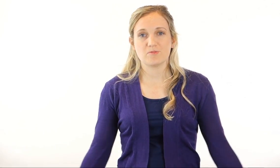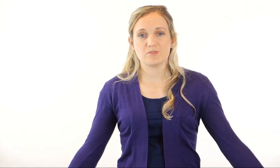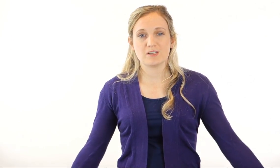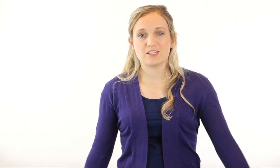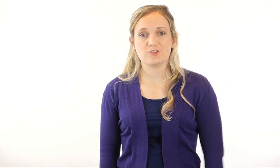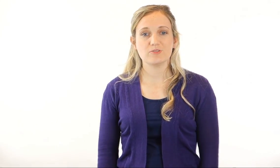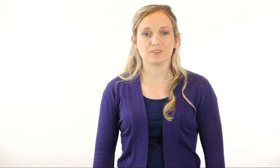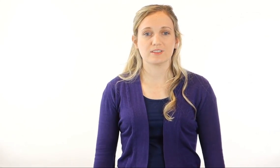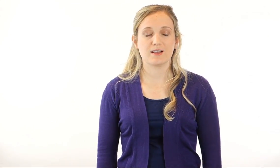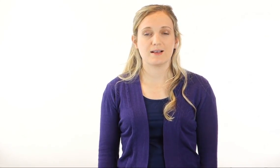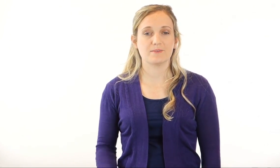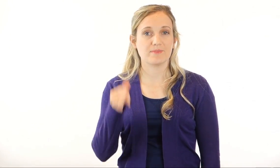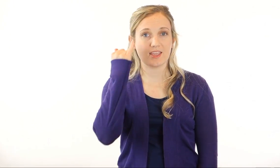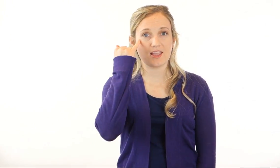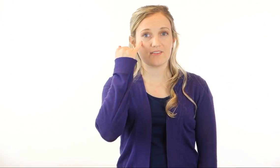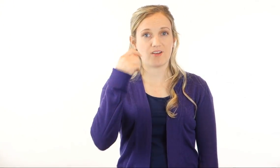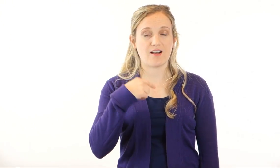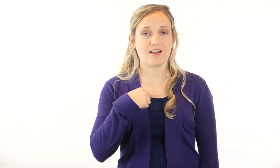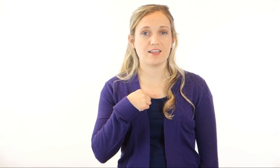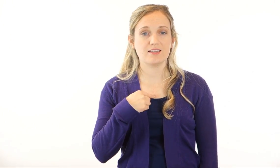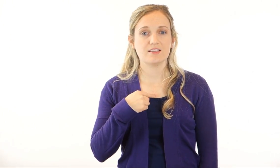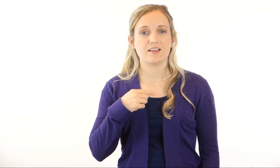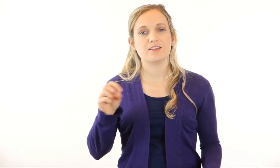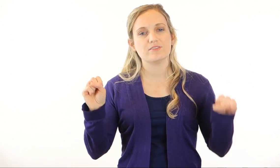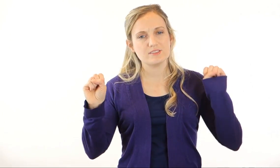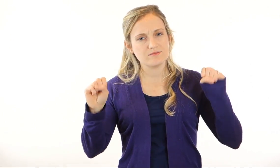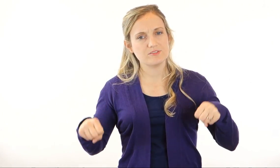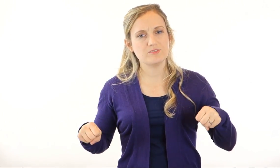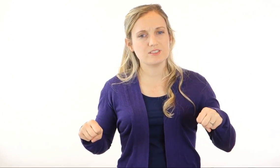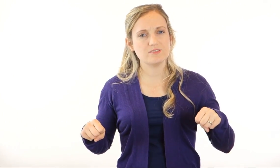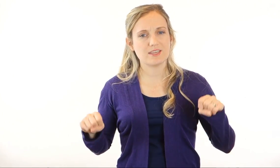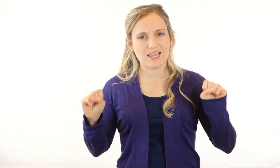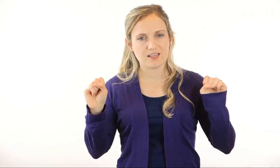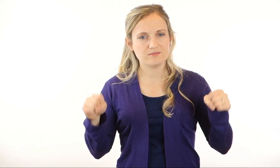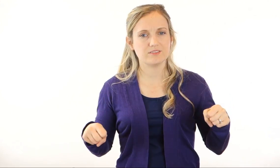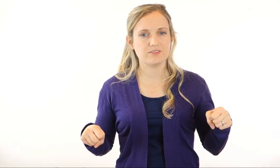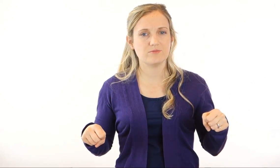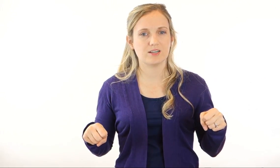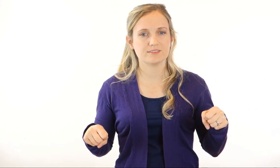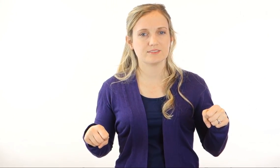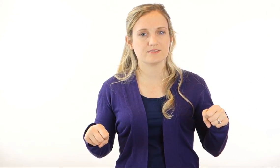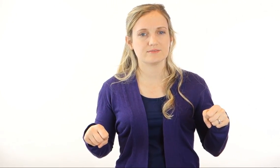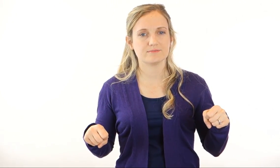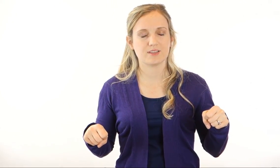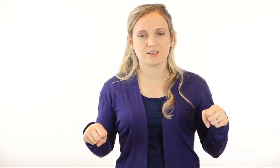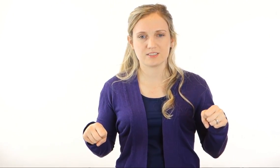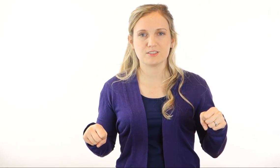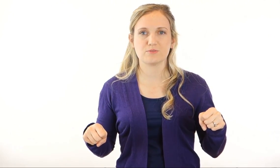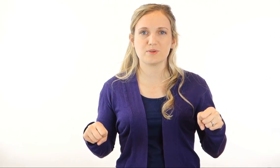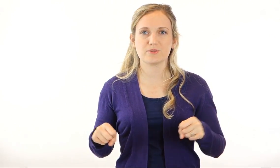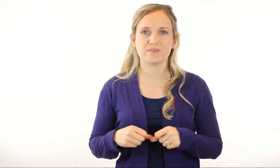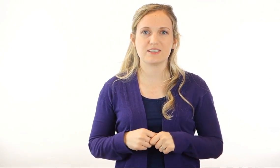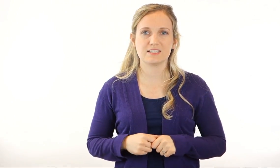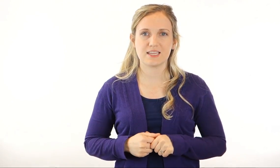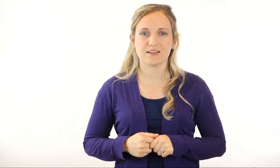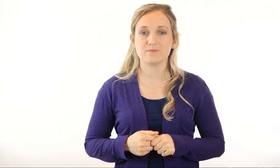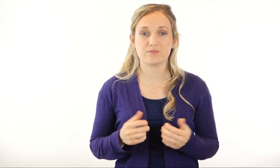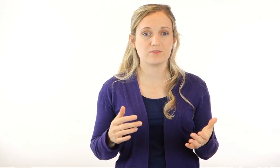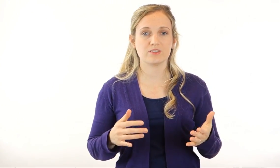for endure. If I, and you can do can if you want. I honestly don't remember if I did can, but if you can